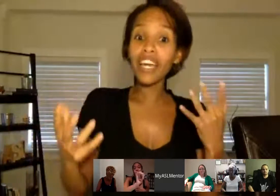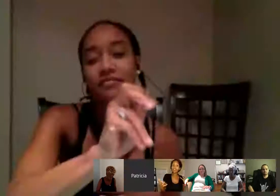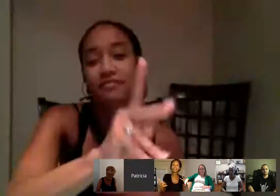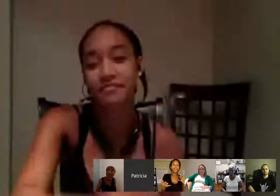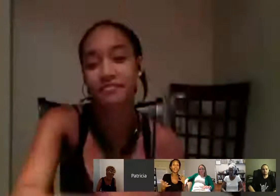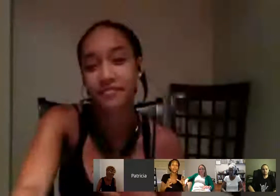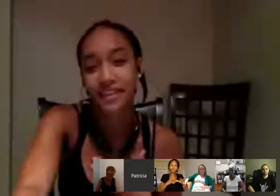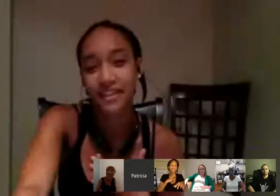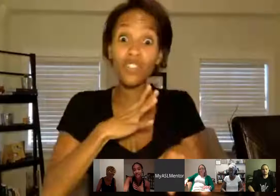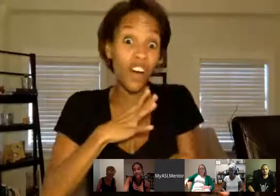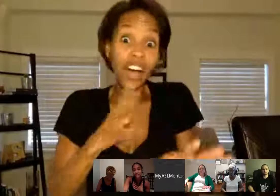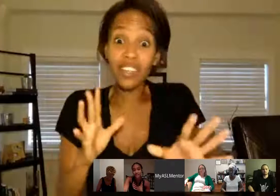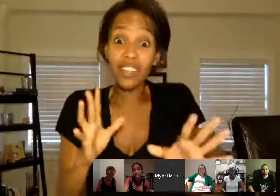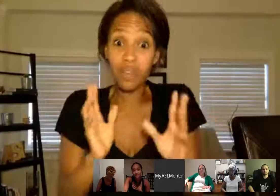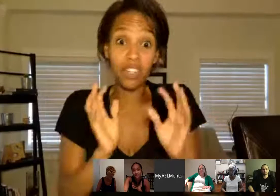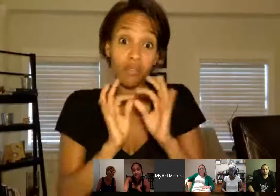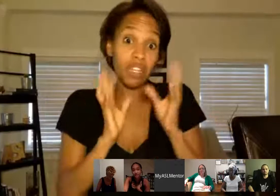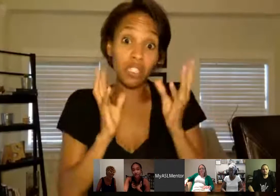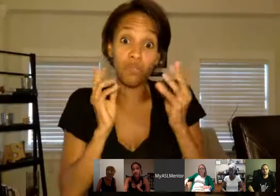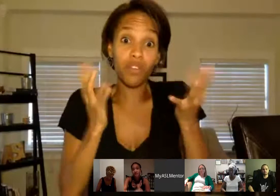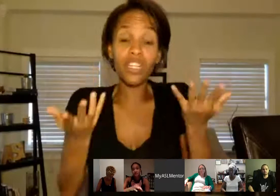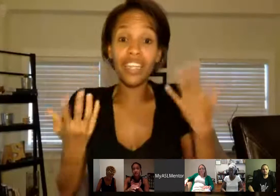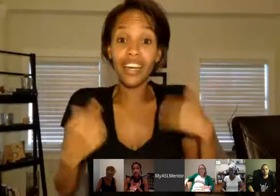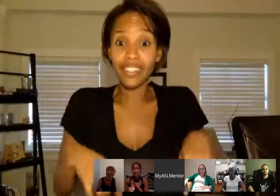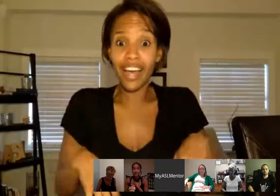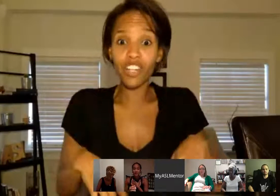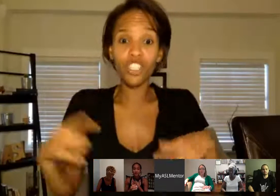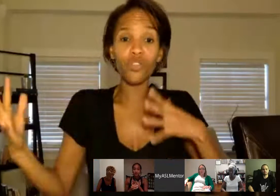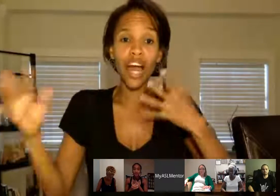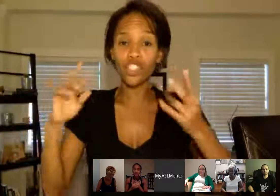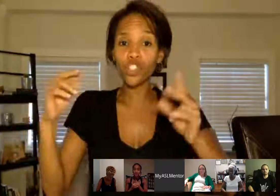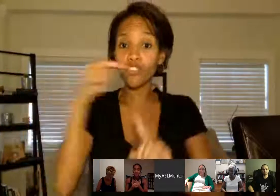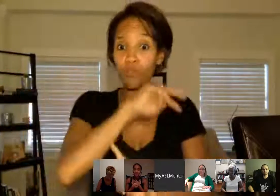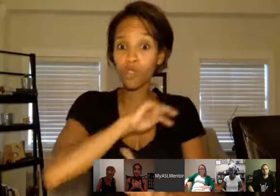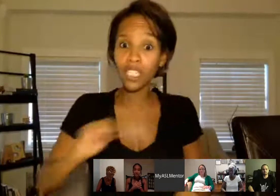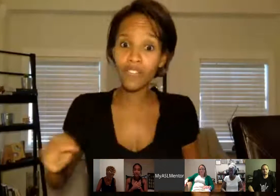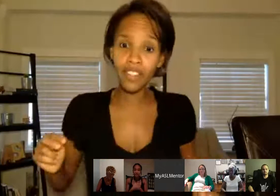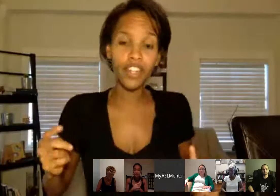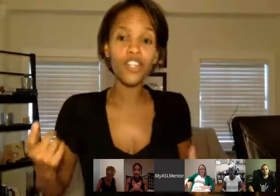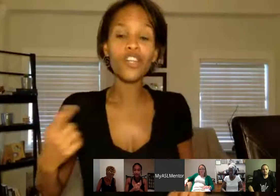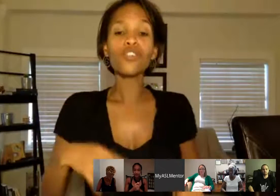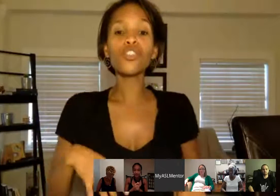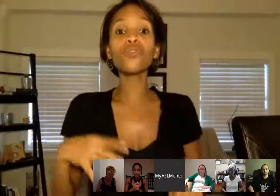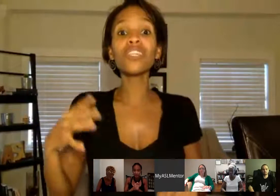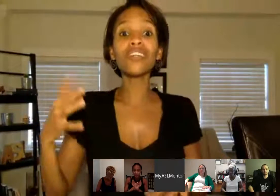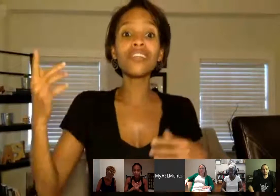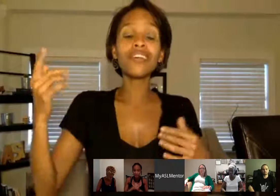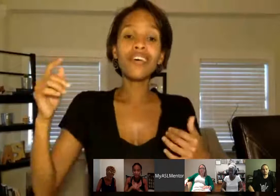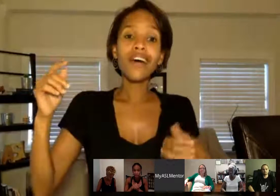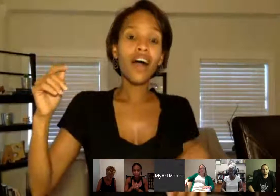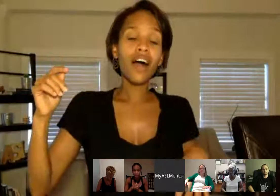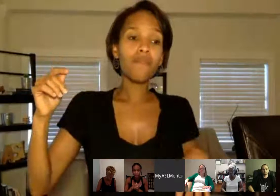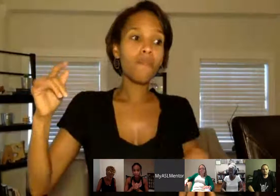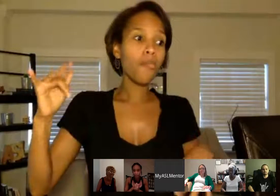so yeah, but it's fine. I mean, it's really nice. Actually, you had two different perspectives in there. So you